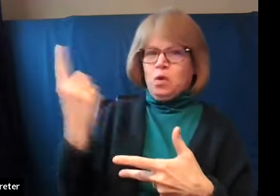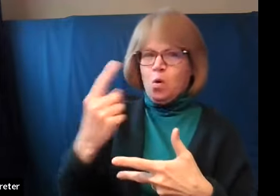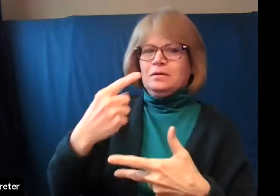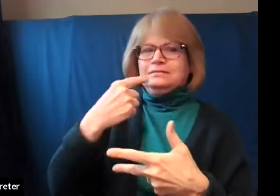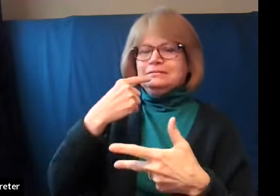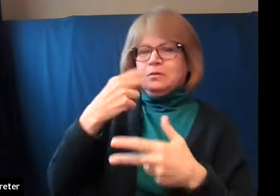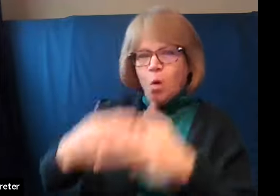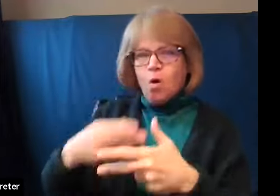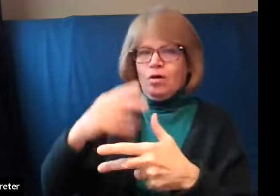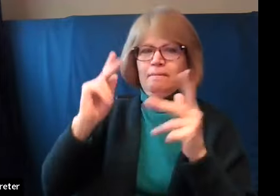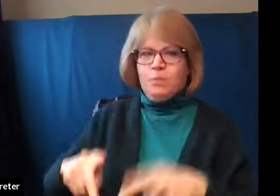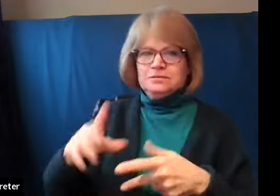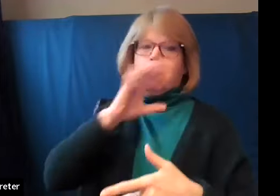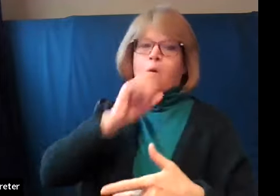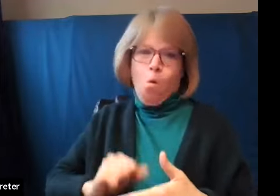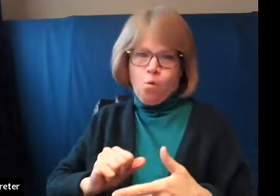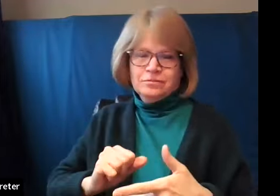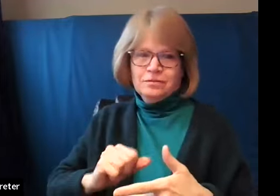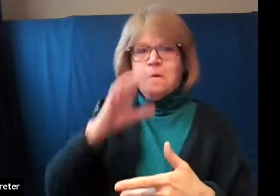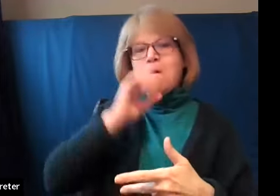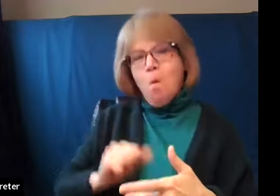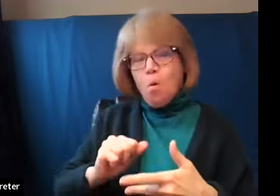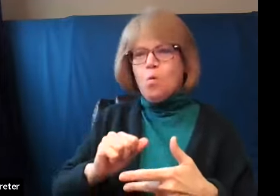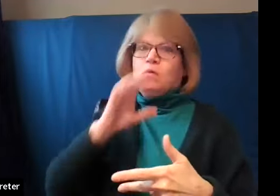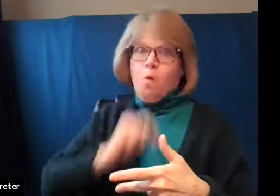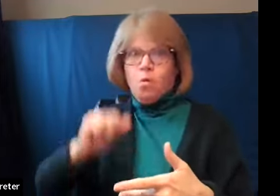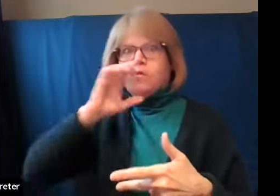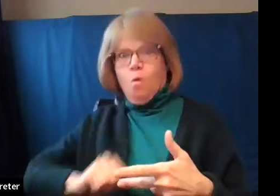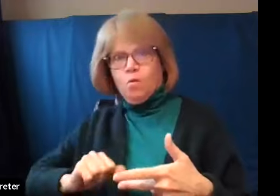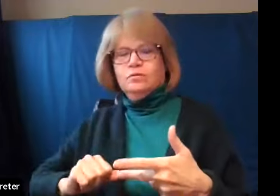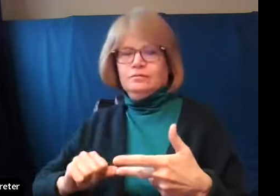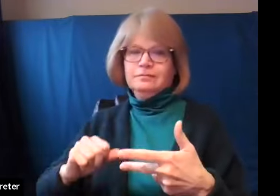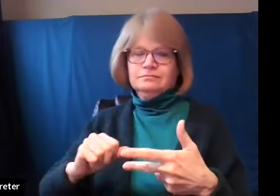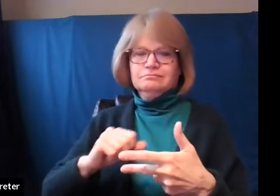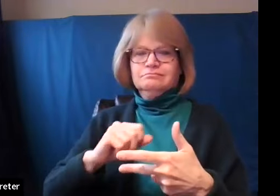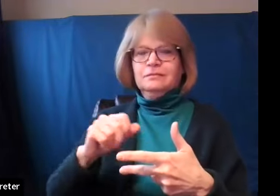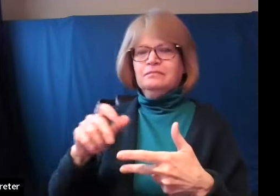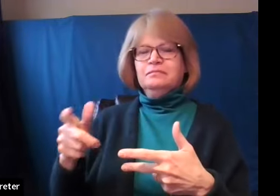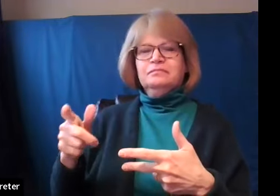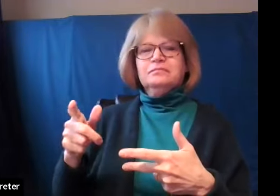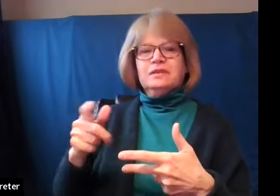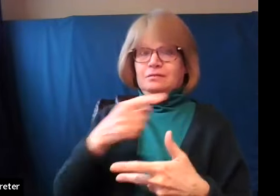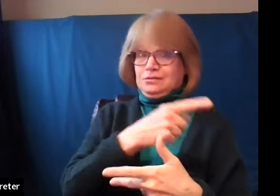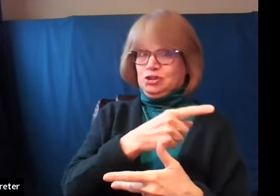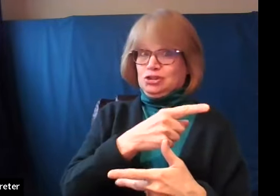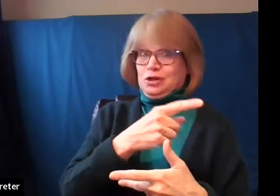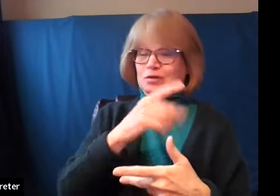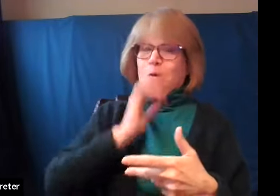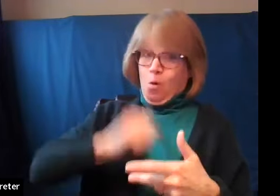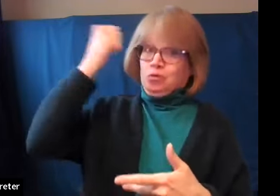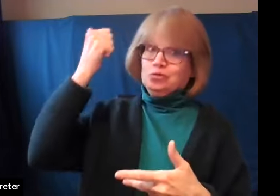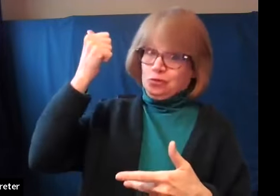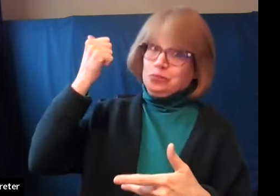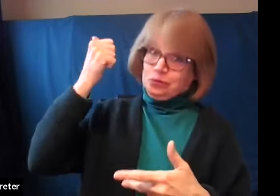prefixed to their name, as in old Mrs. Dutcher, old Miss Dietrich, and old Billy. Chances were, Irma Reisig was the elder